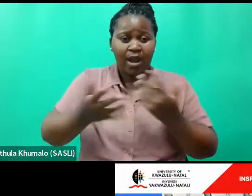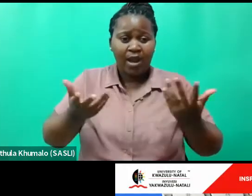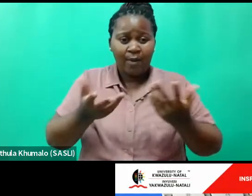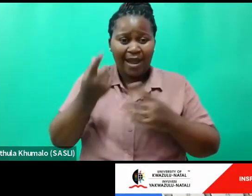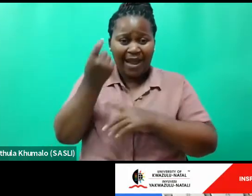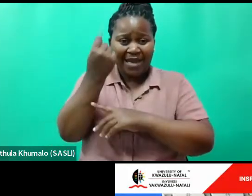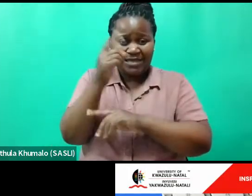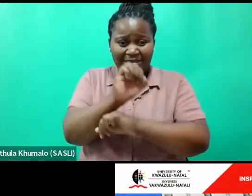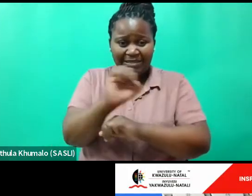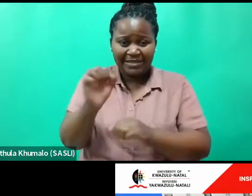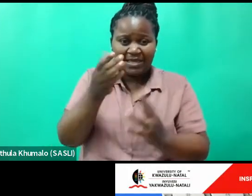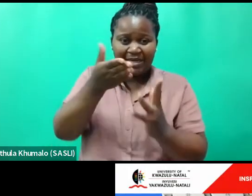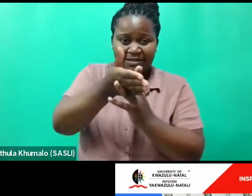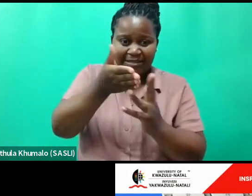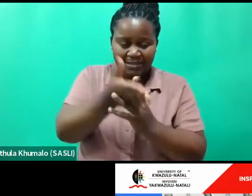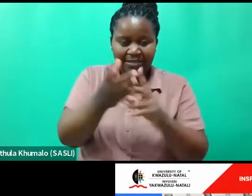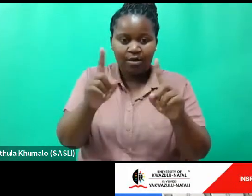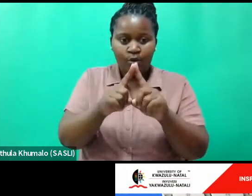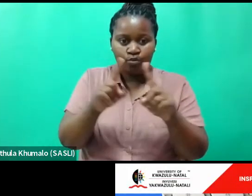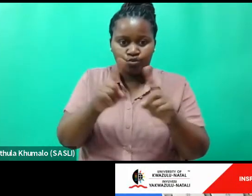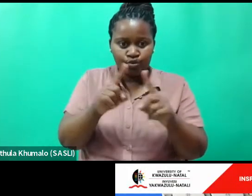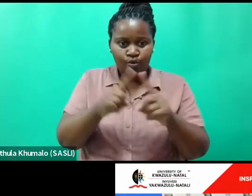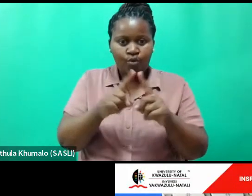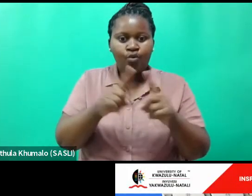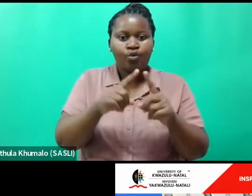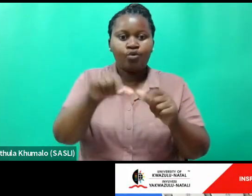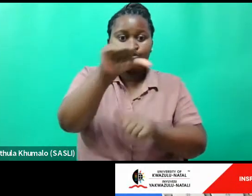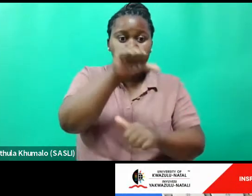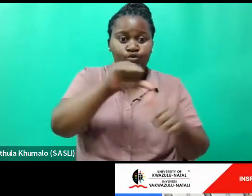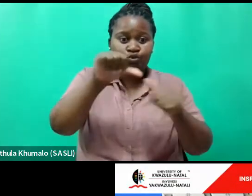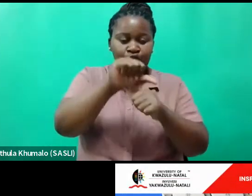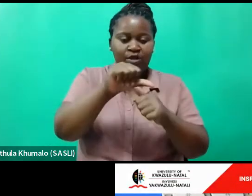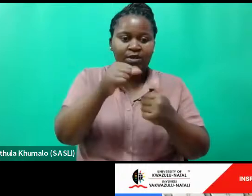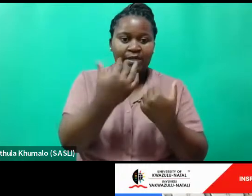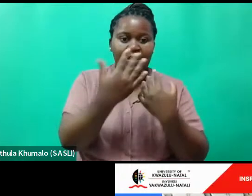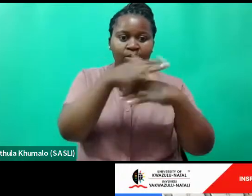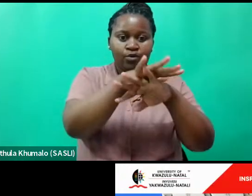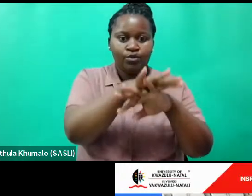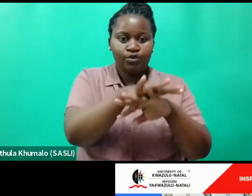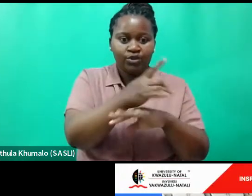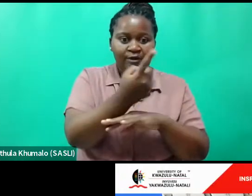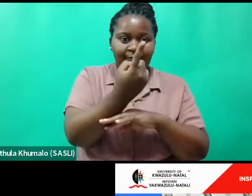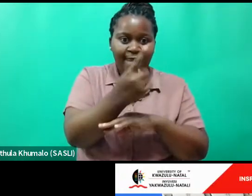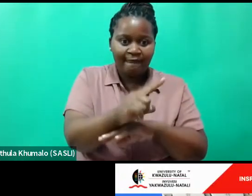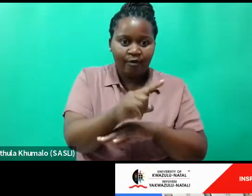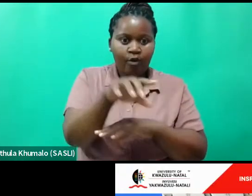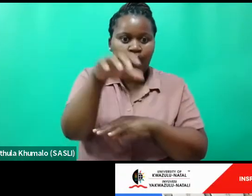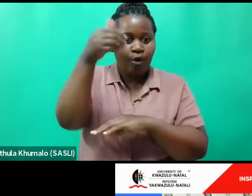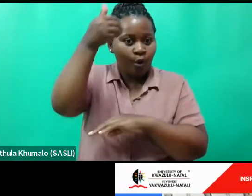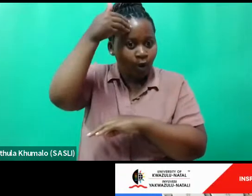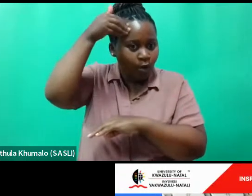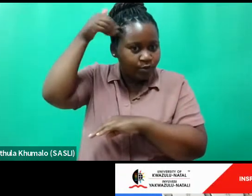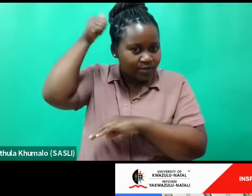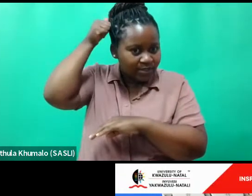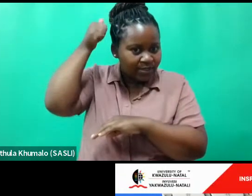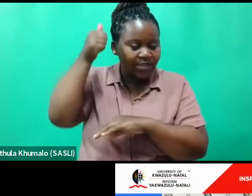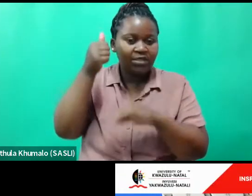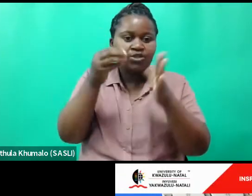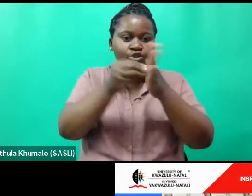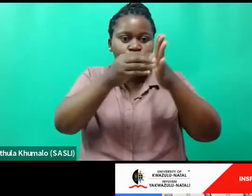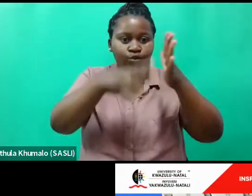Accessibility, Reasonable Accommodation, and Social Inclusion for Autistic Students, Pre, During,